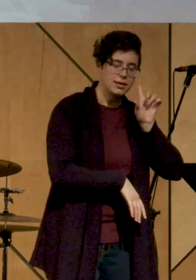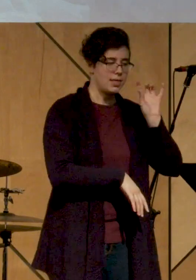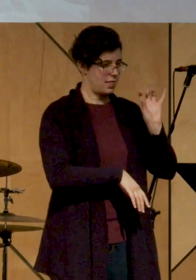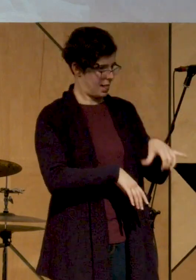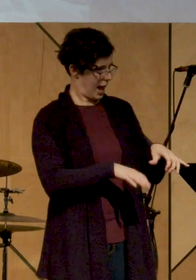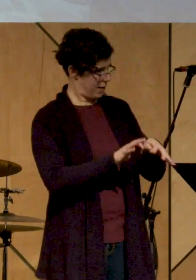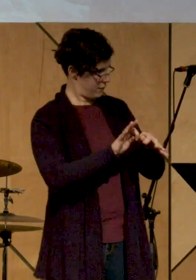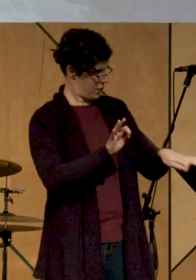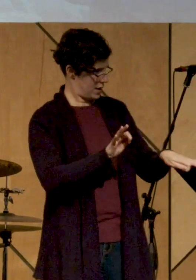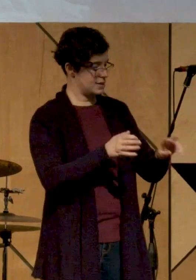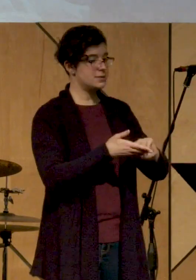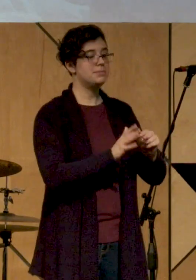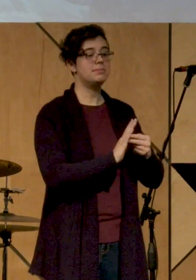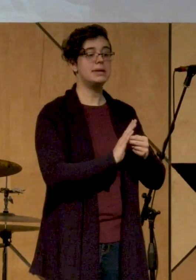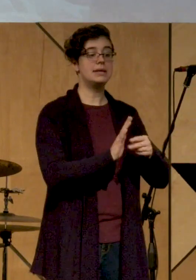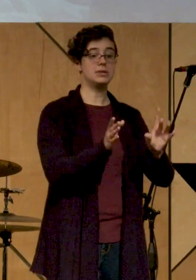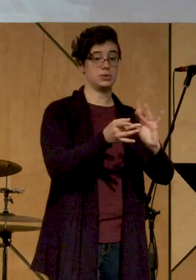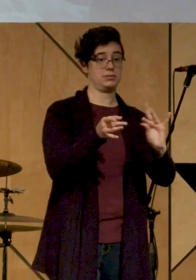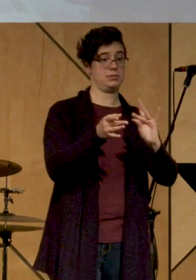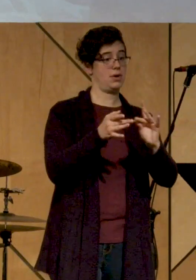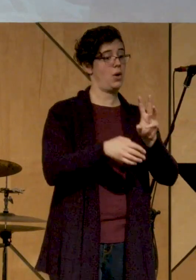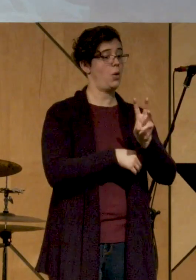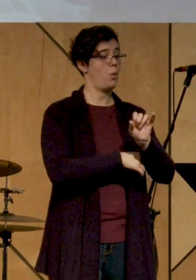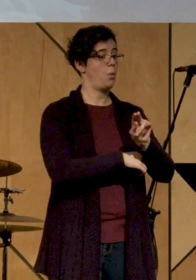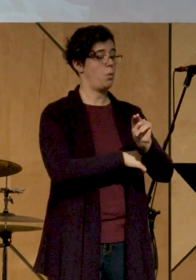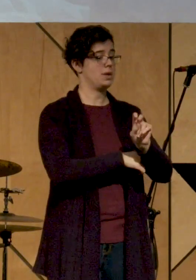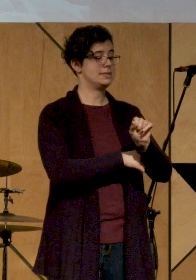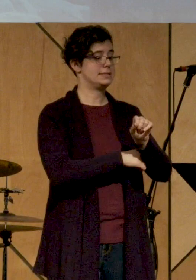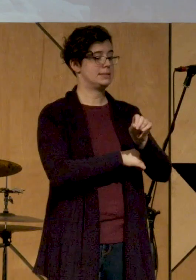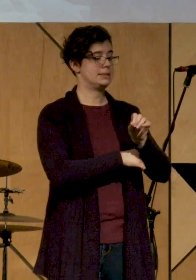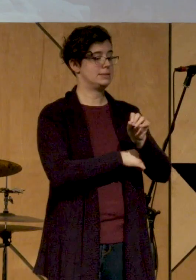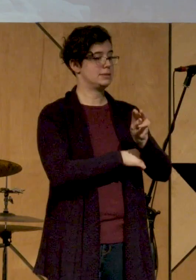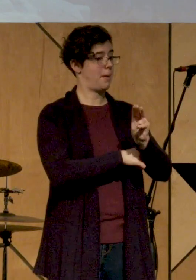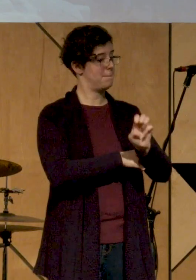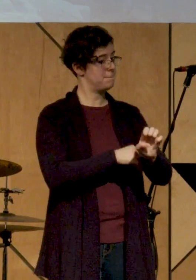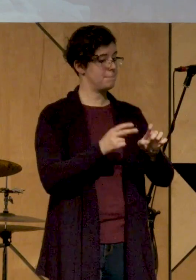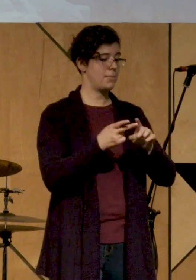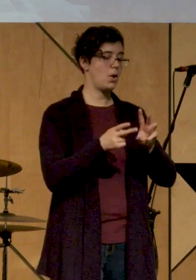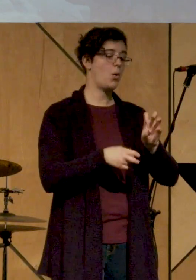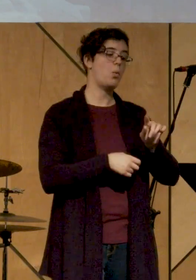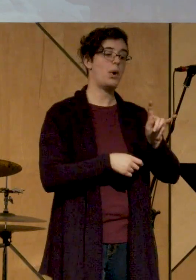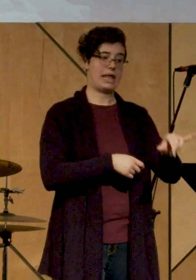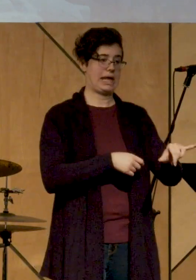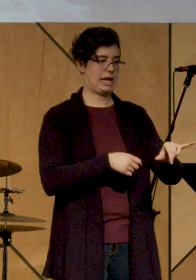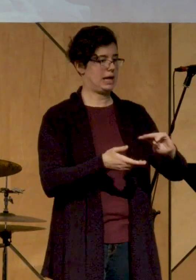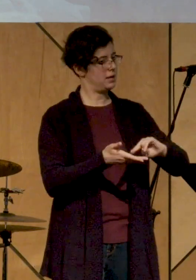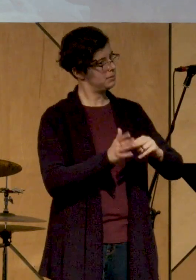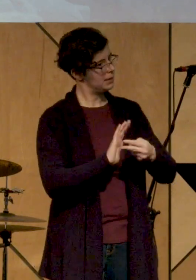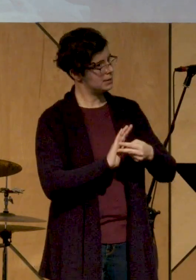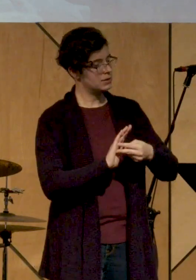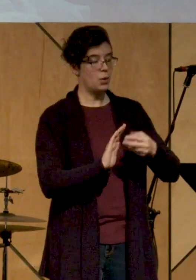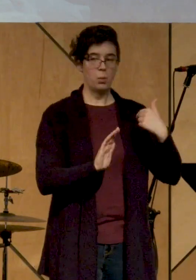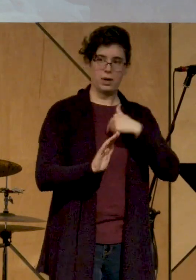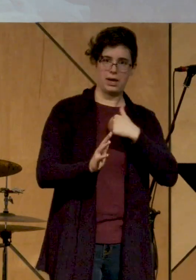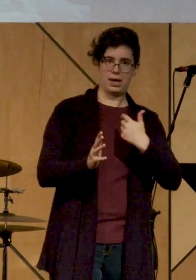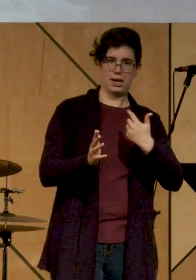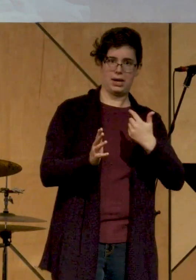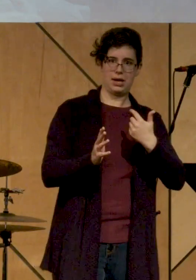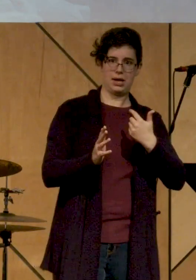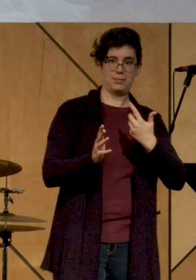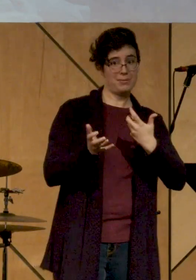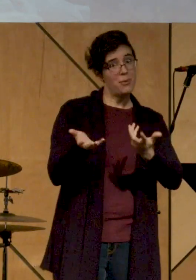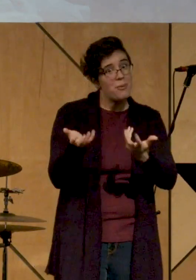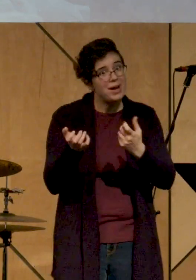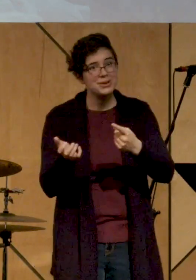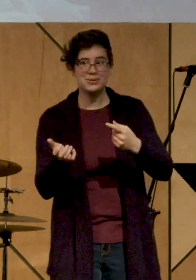to speech that is winsome or witty. Salty might mean, hey, we want somebody to believe, or you're